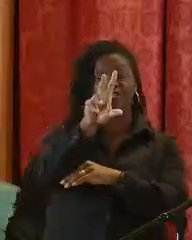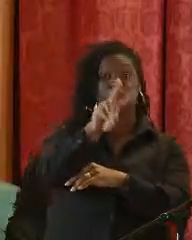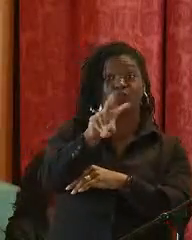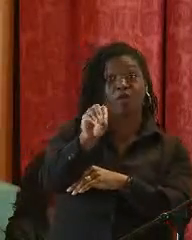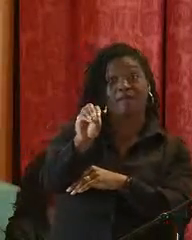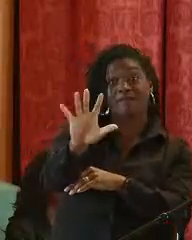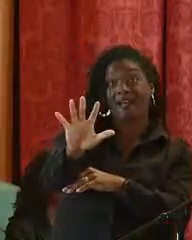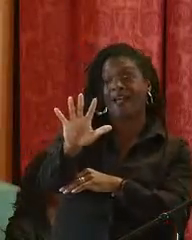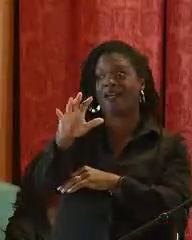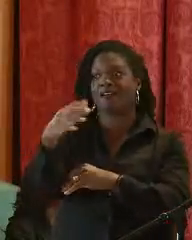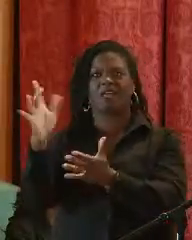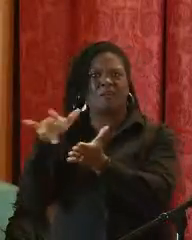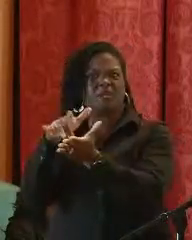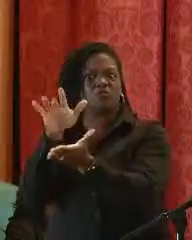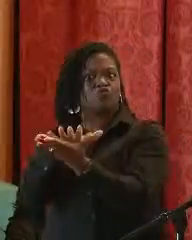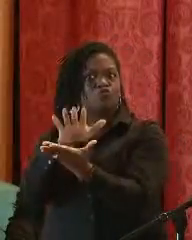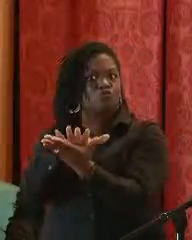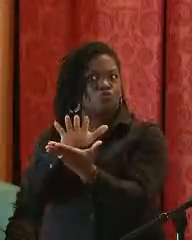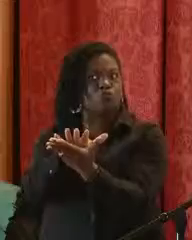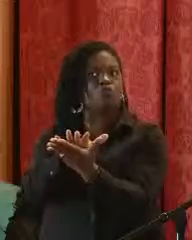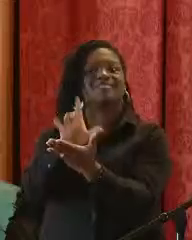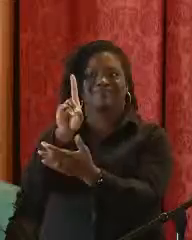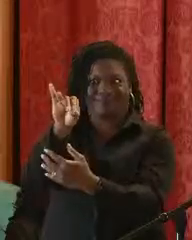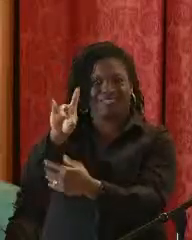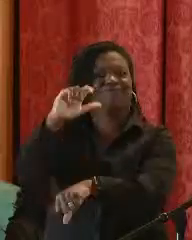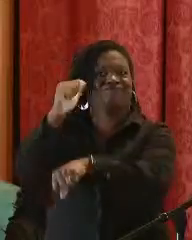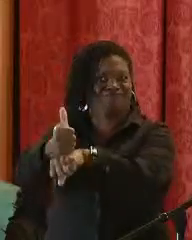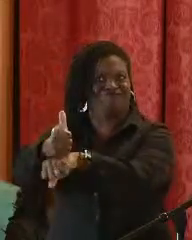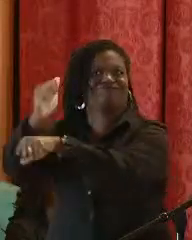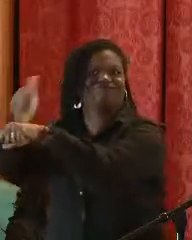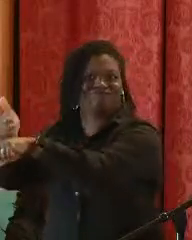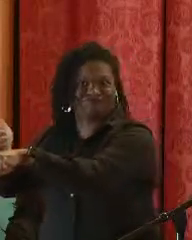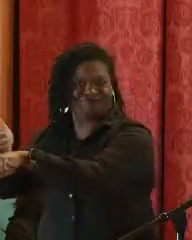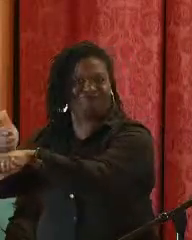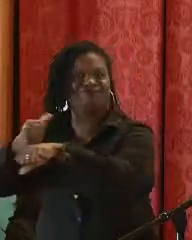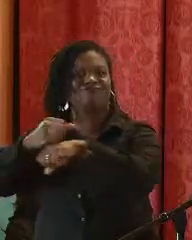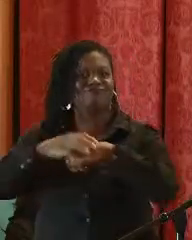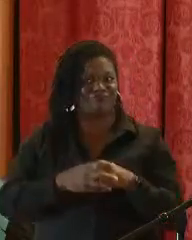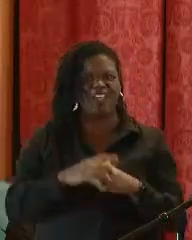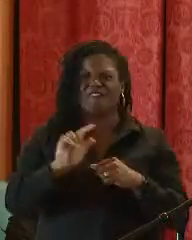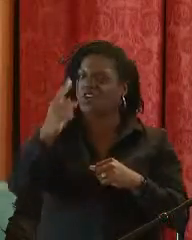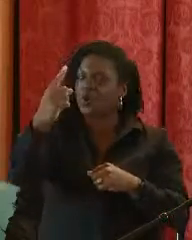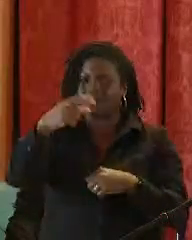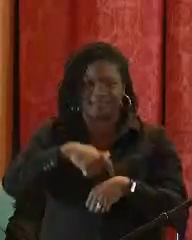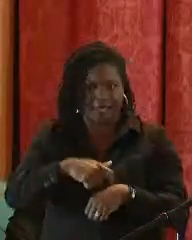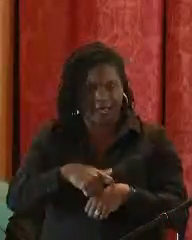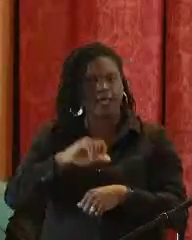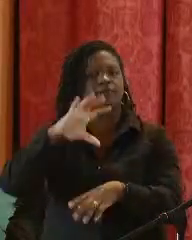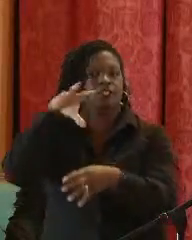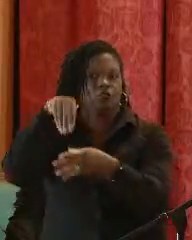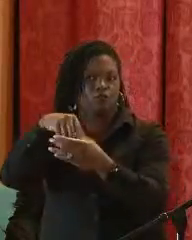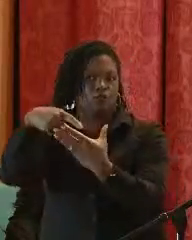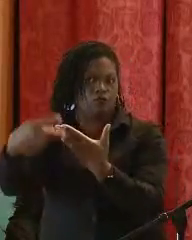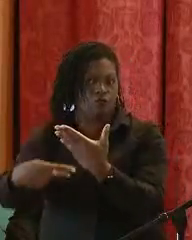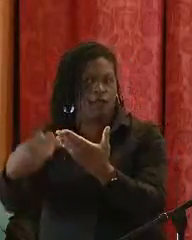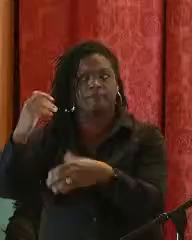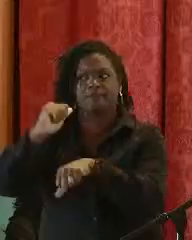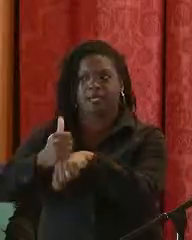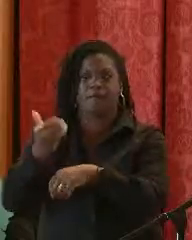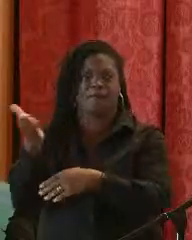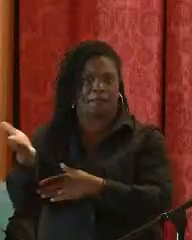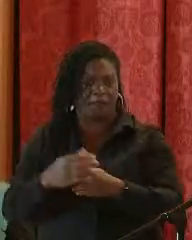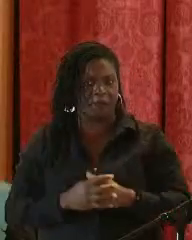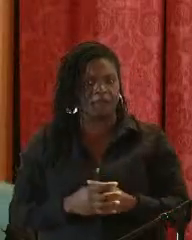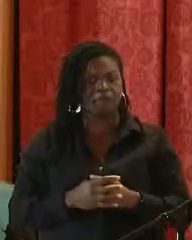in 2 Texas middle schools, in which he also implemented the very first inclusion program. What is